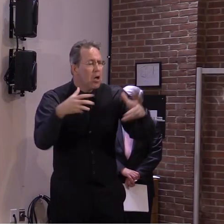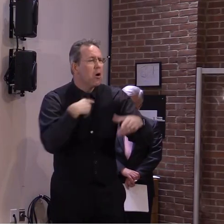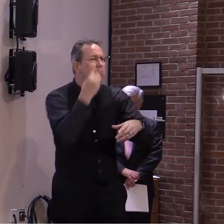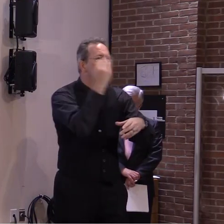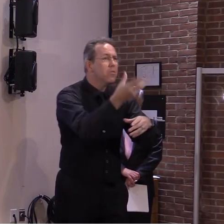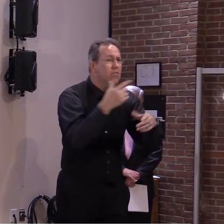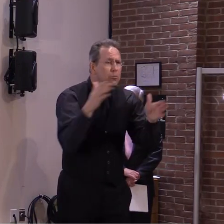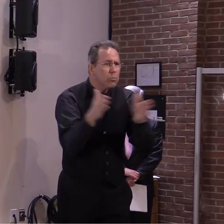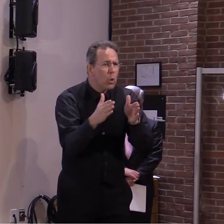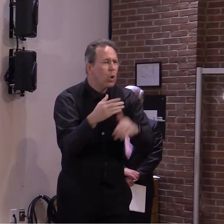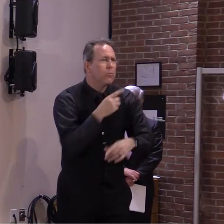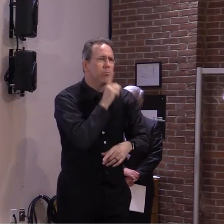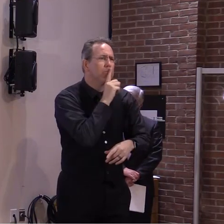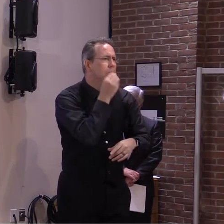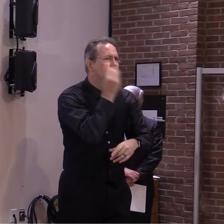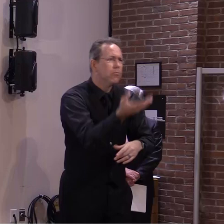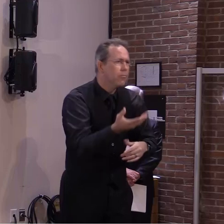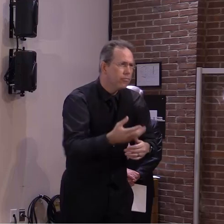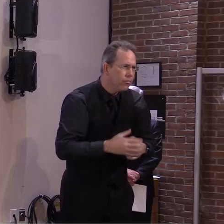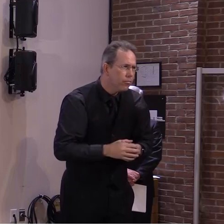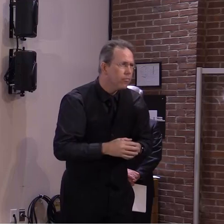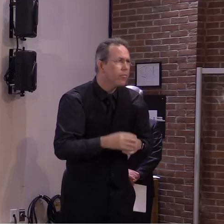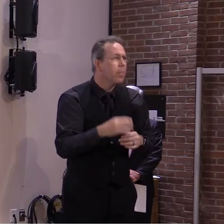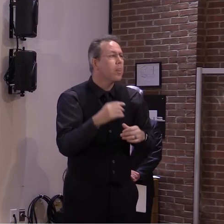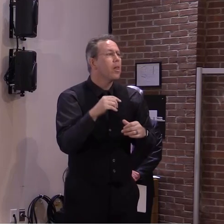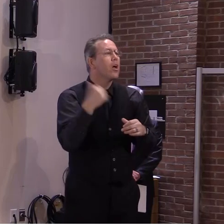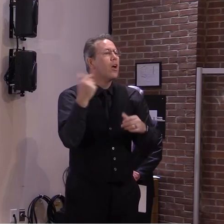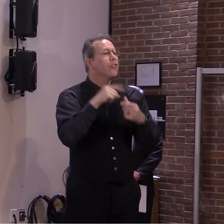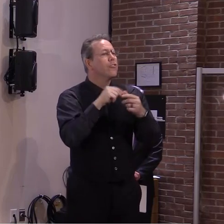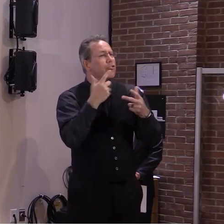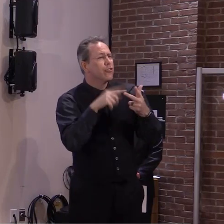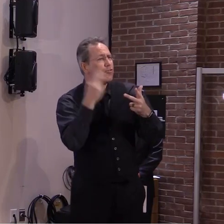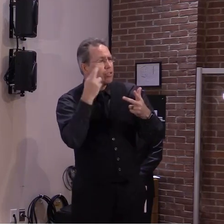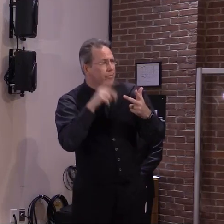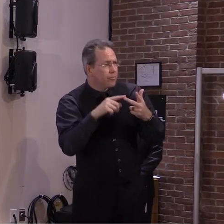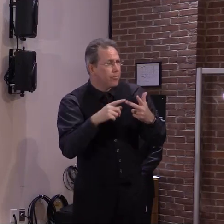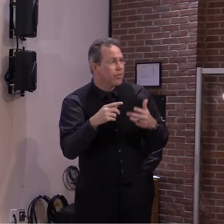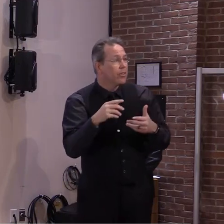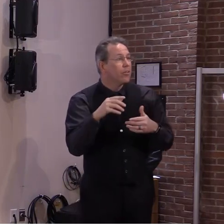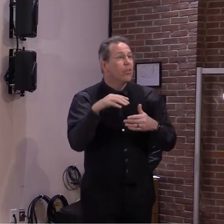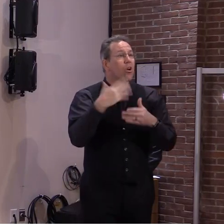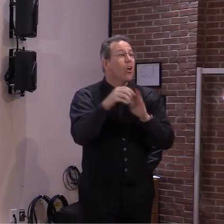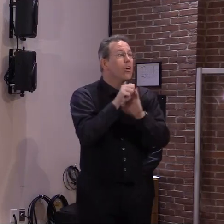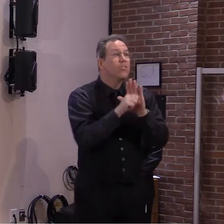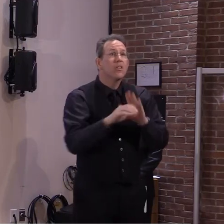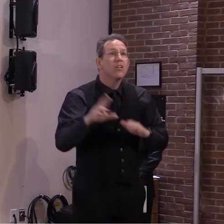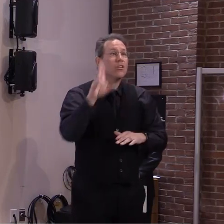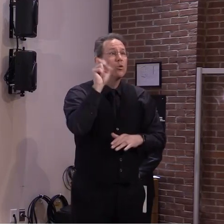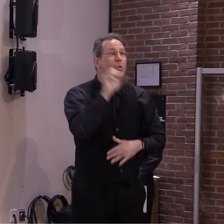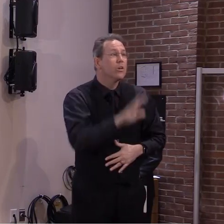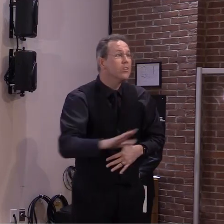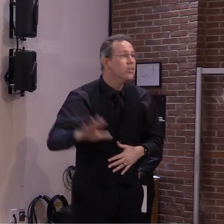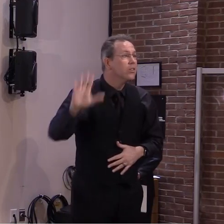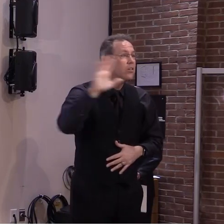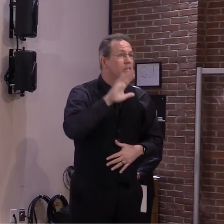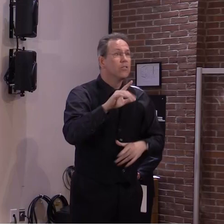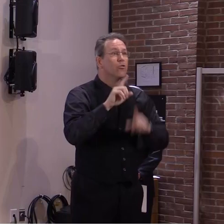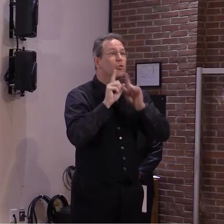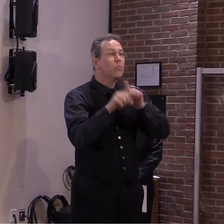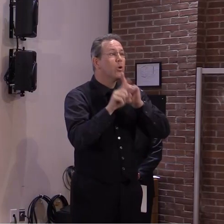of reporting across all states and all municipalities.